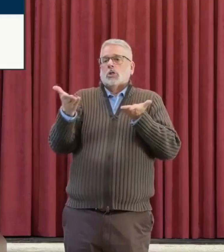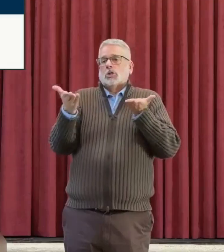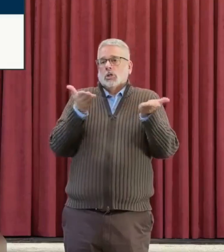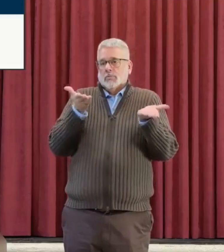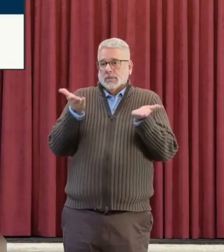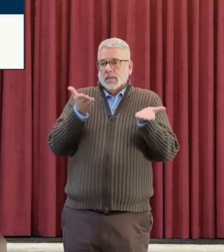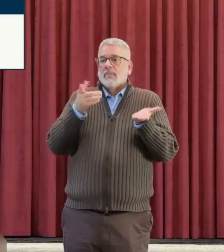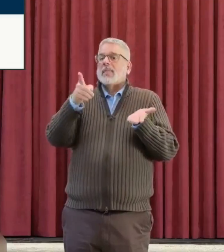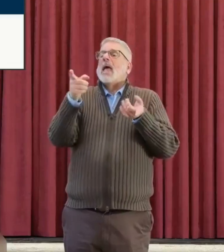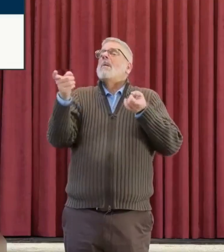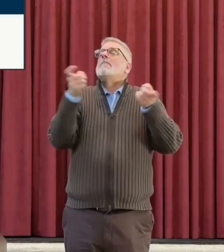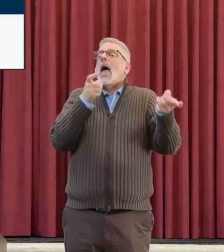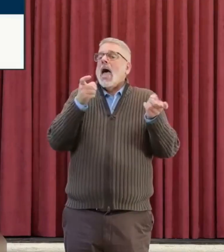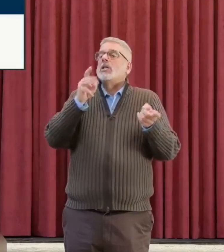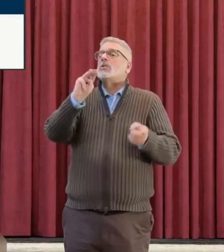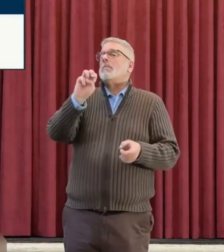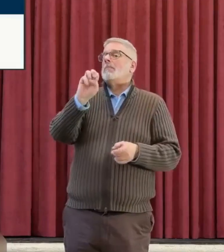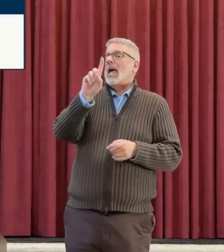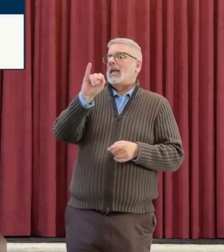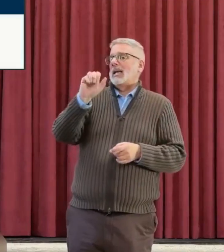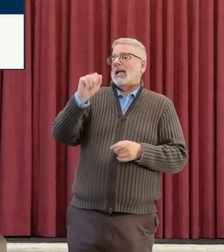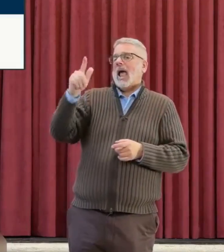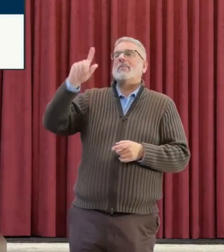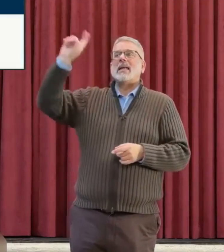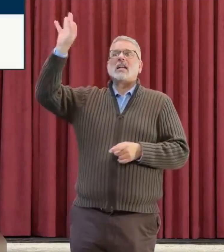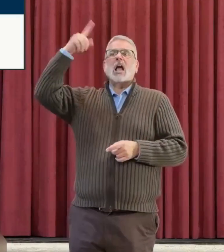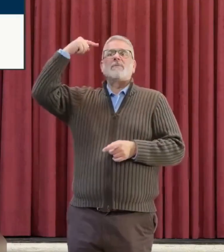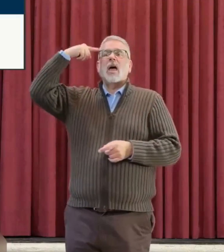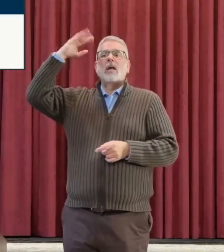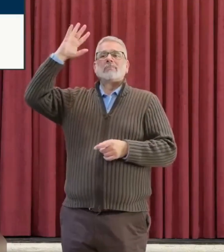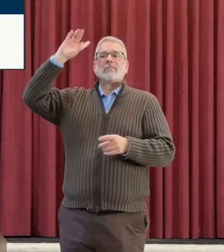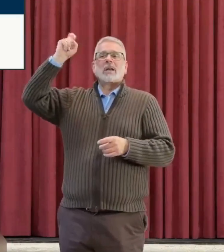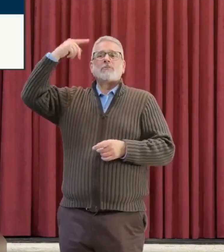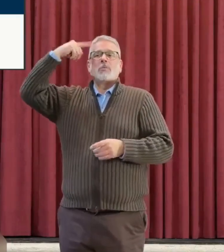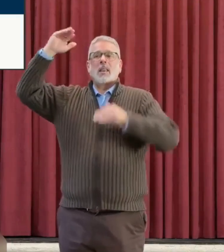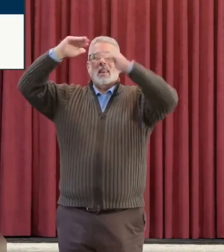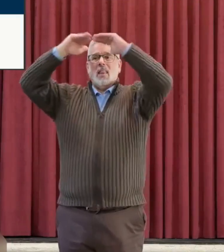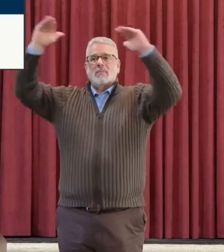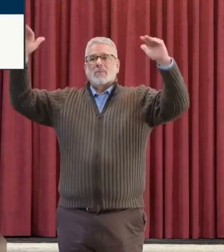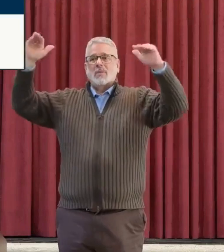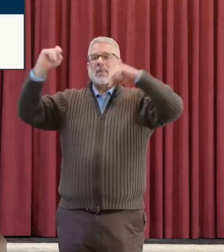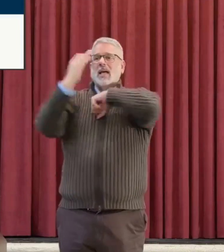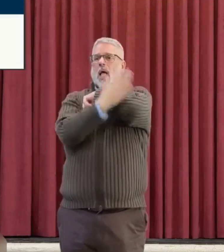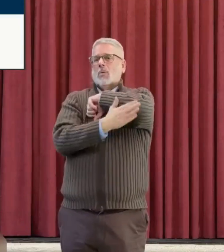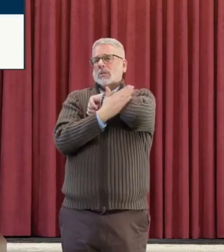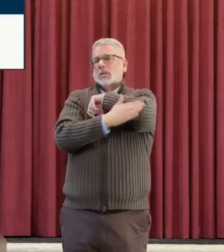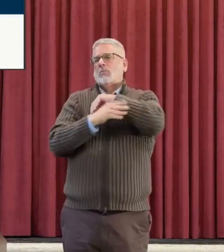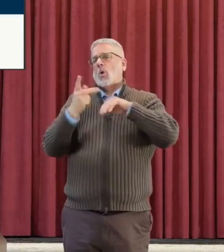they manage Medi-Cal program in Los Angeles County.